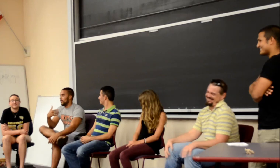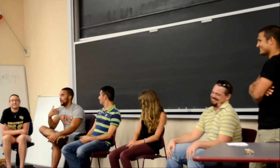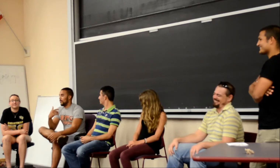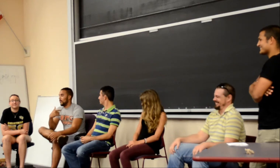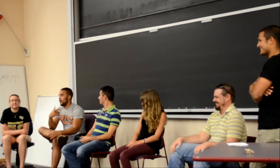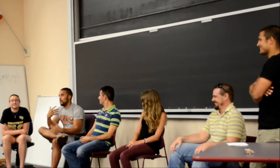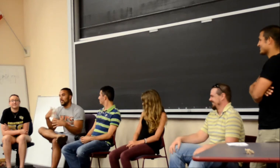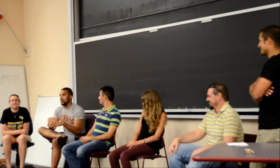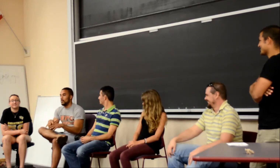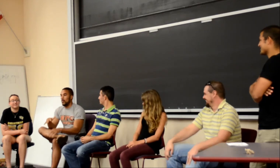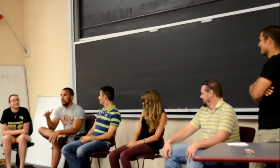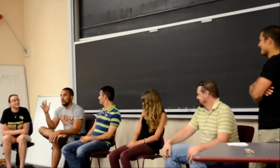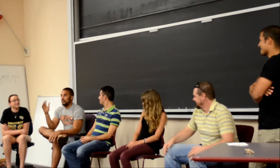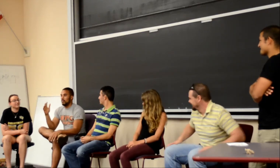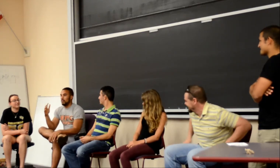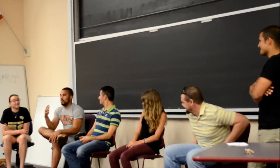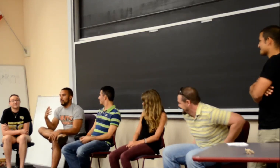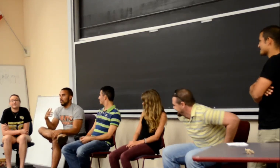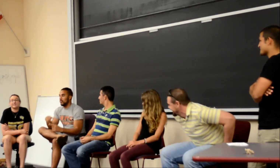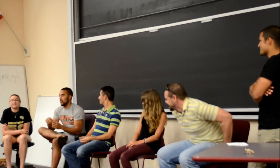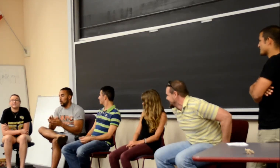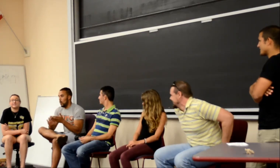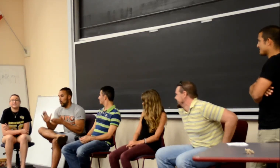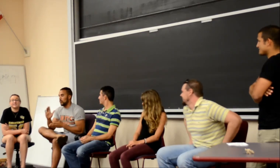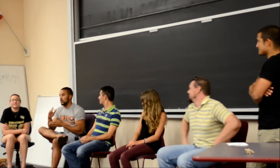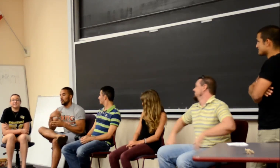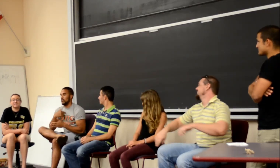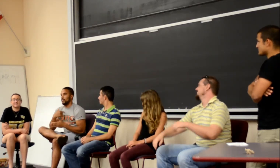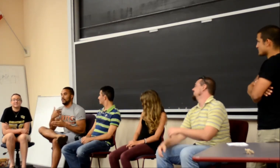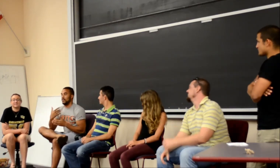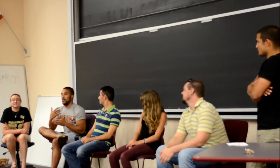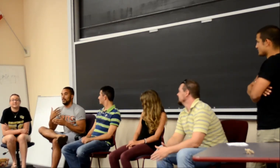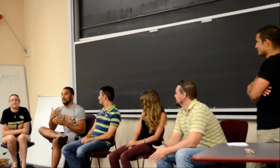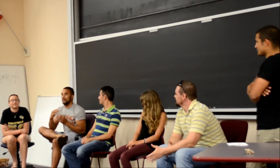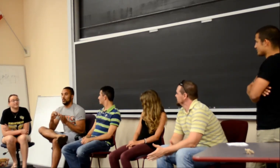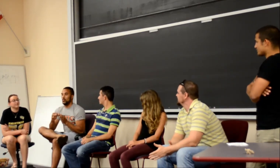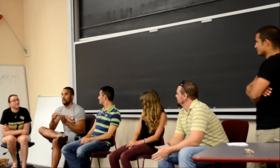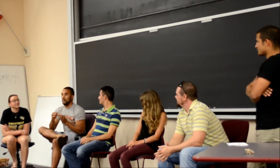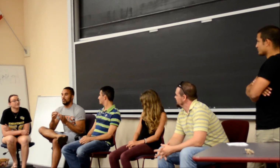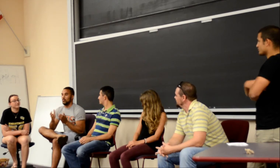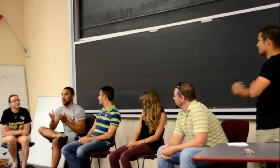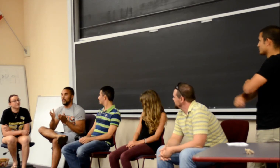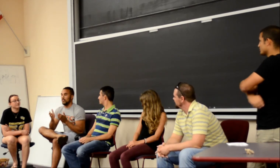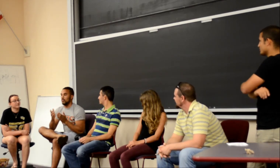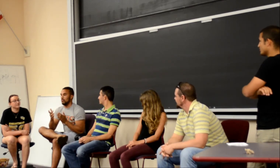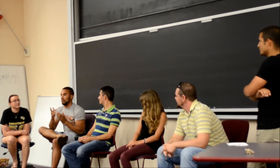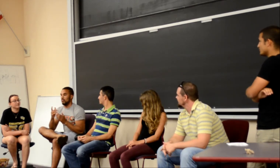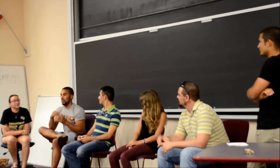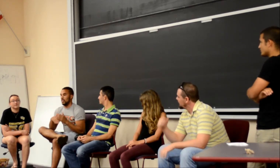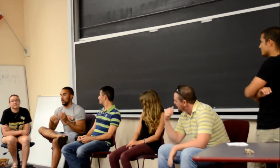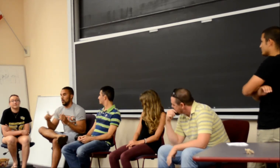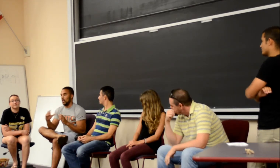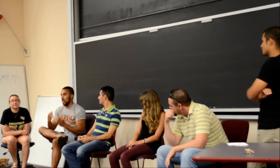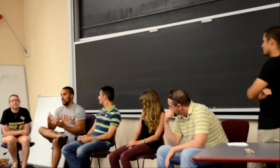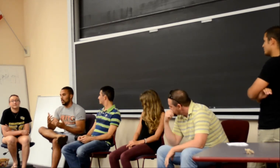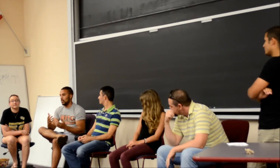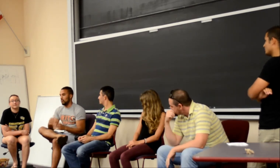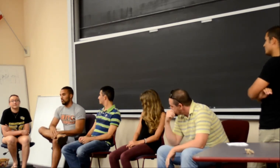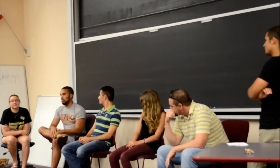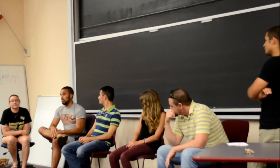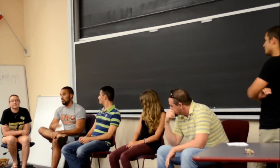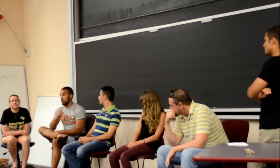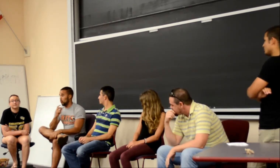well, okay. But I was mainstreamed all through school. And then interpreting